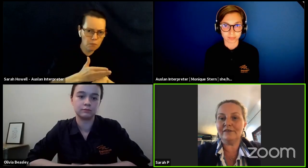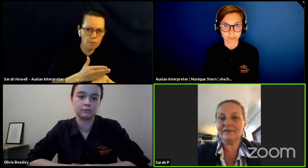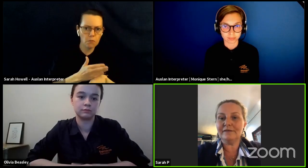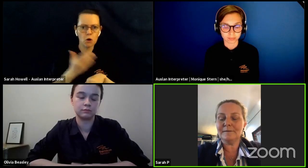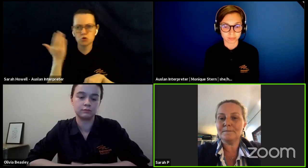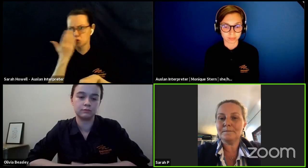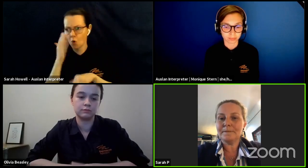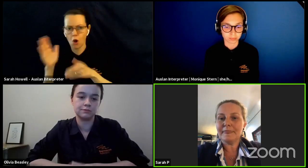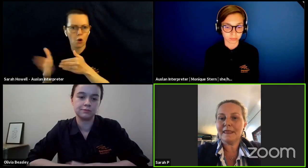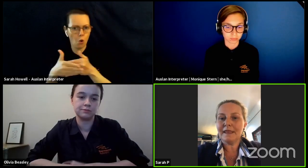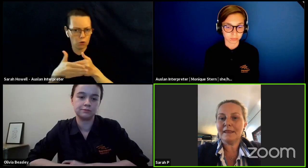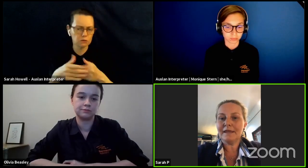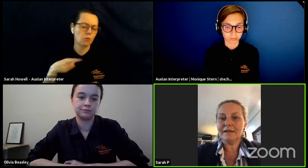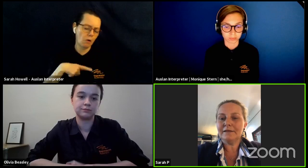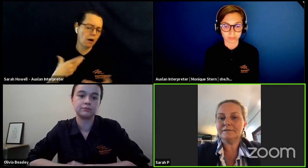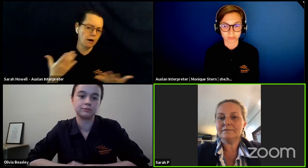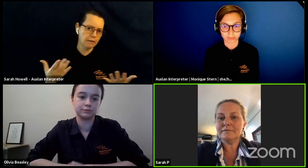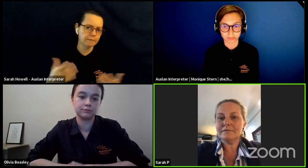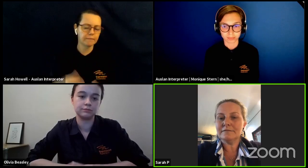of things.